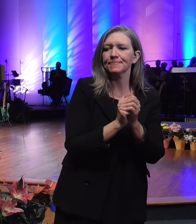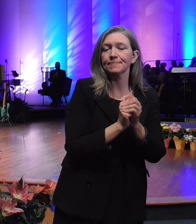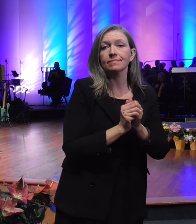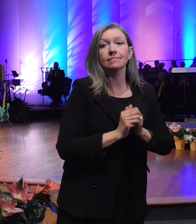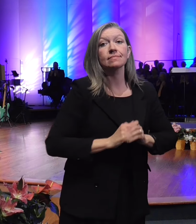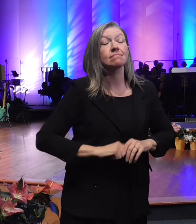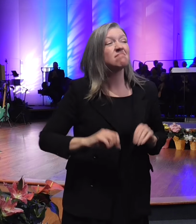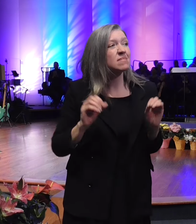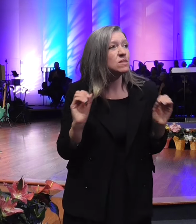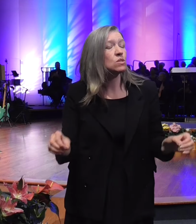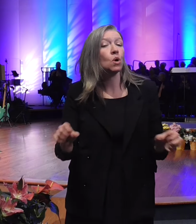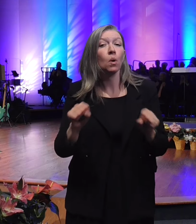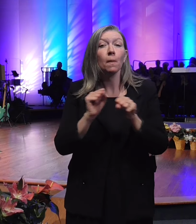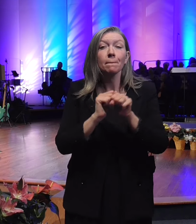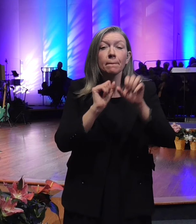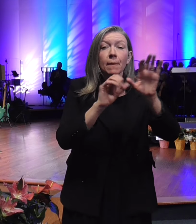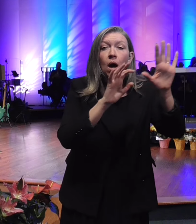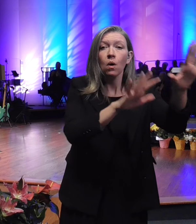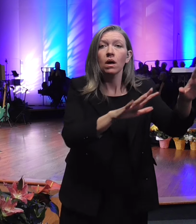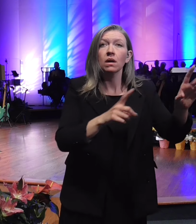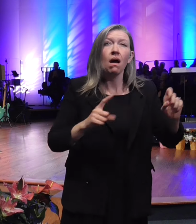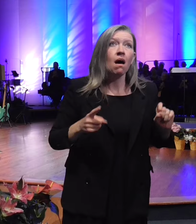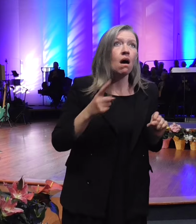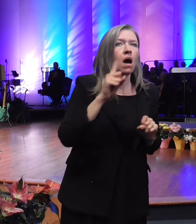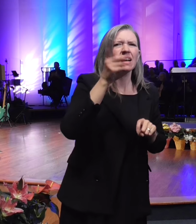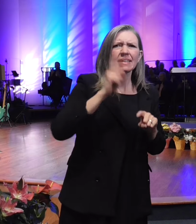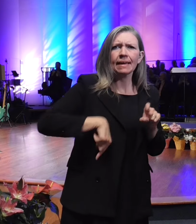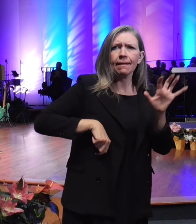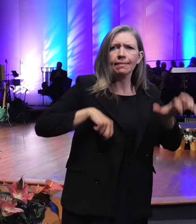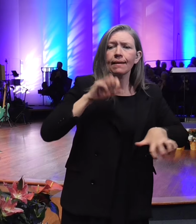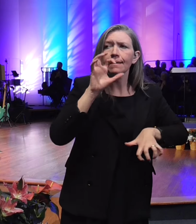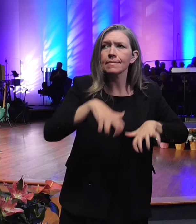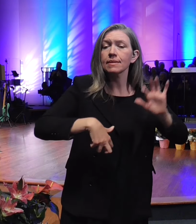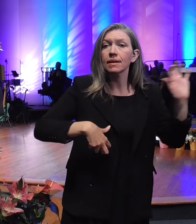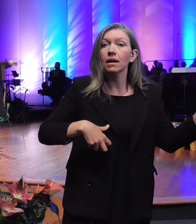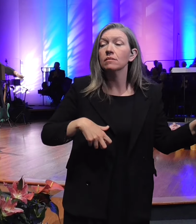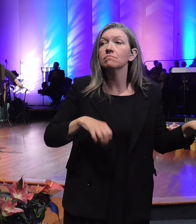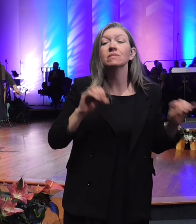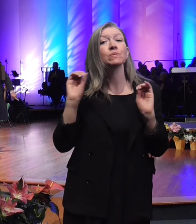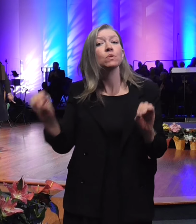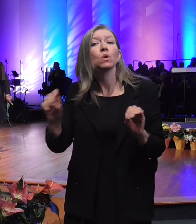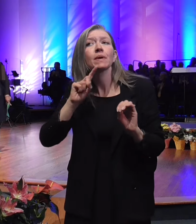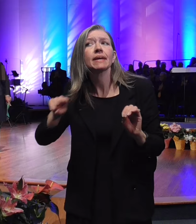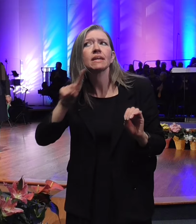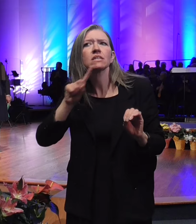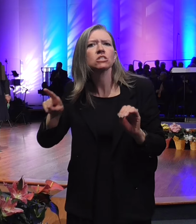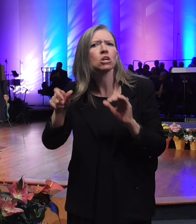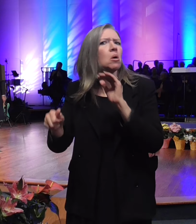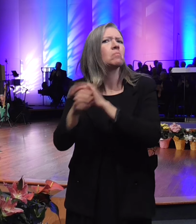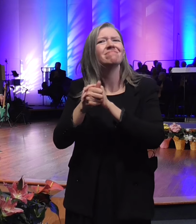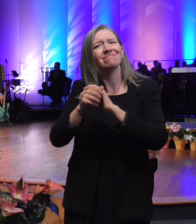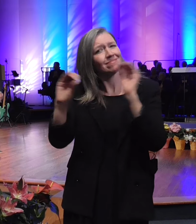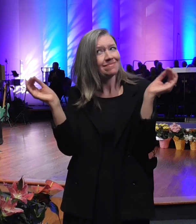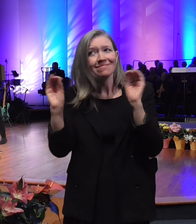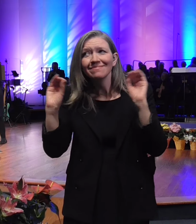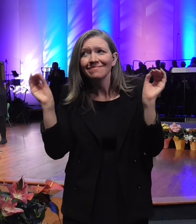Ain't no mountain you can't climb, ain't no answer you can't